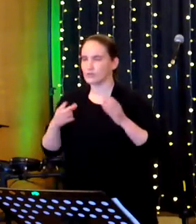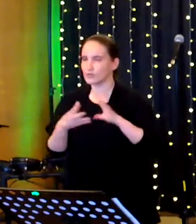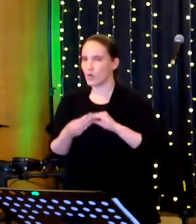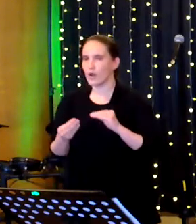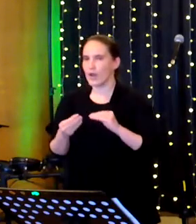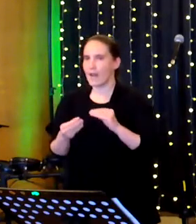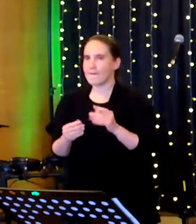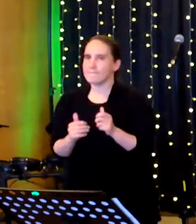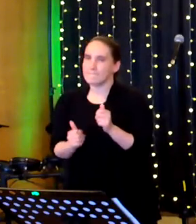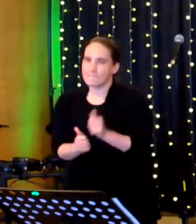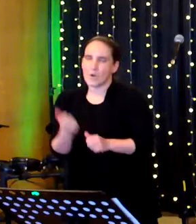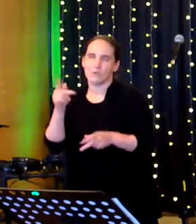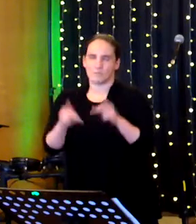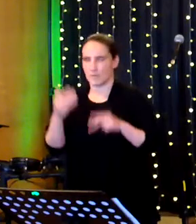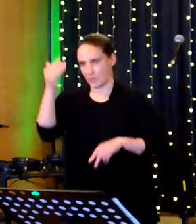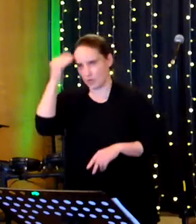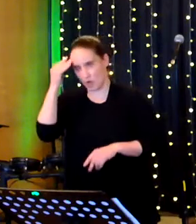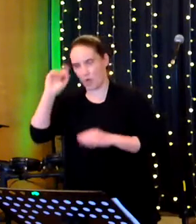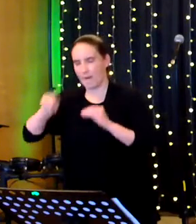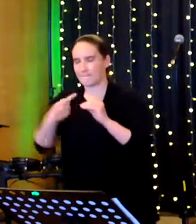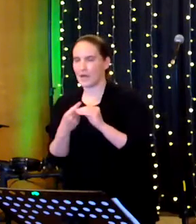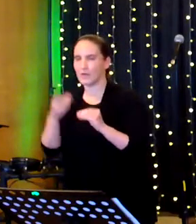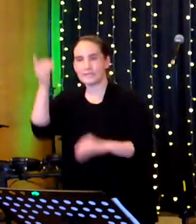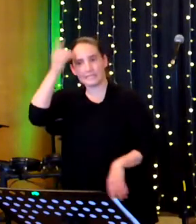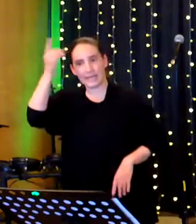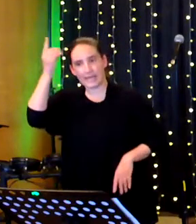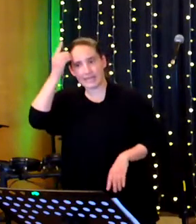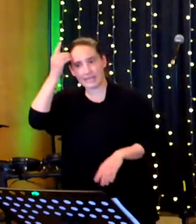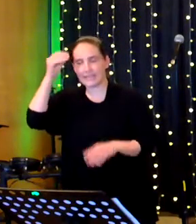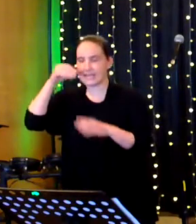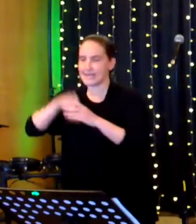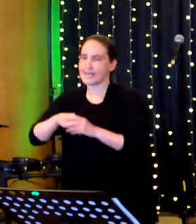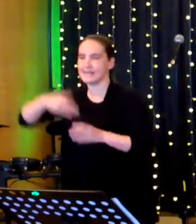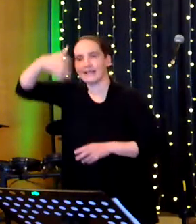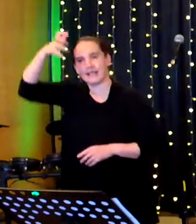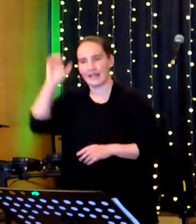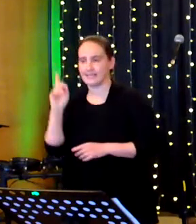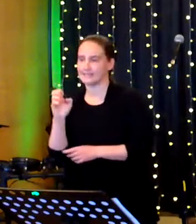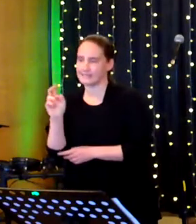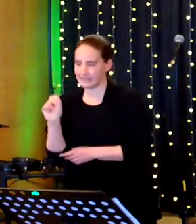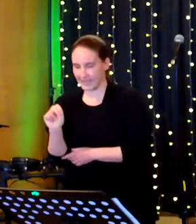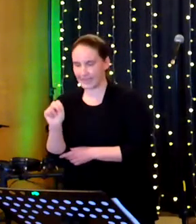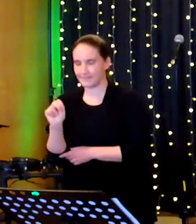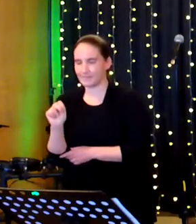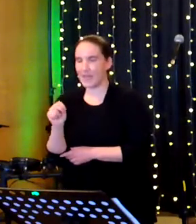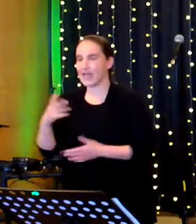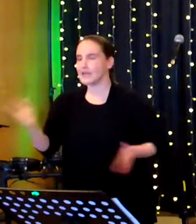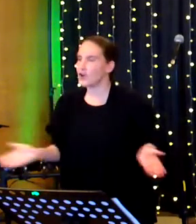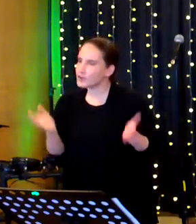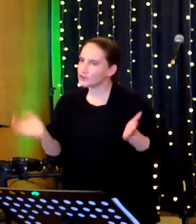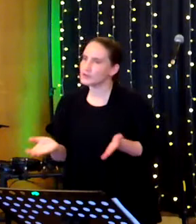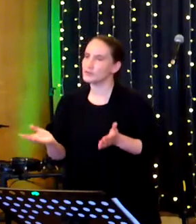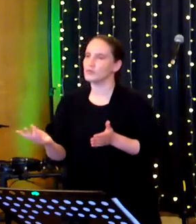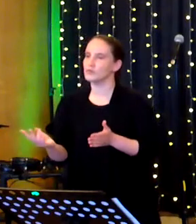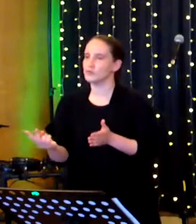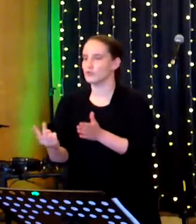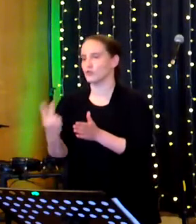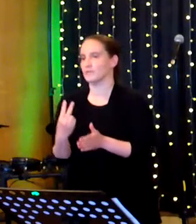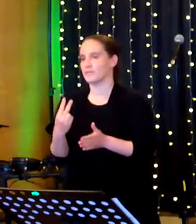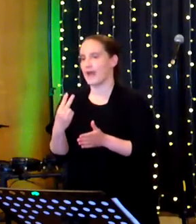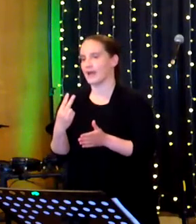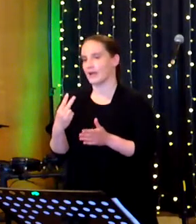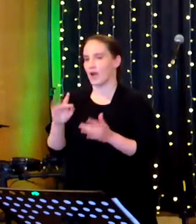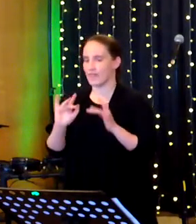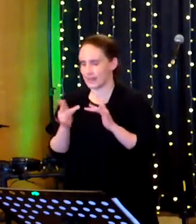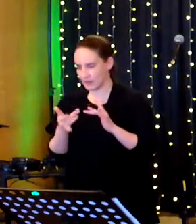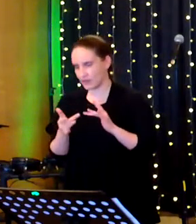den, right? And so if you missed any of those messages, I would encourage you to go back. You can watch them. They're on Facebook. They're on YouTube. They're on our website. Take a